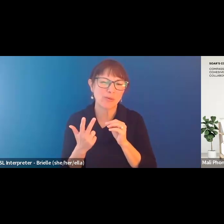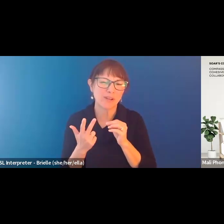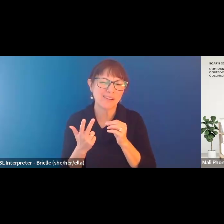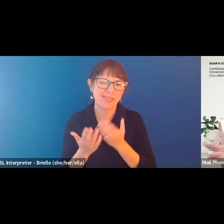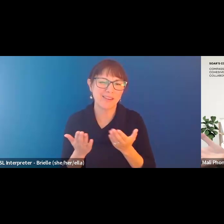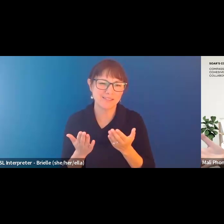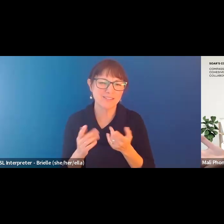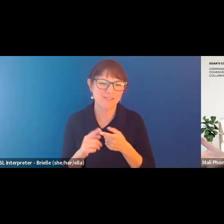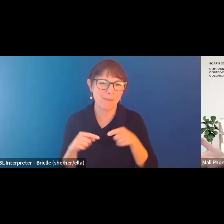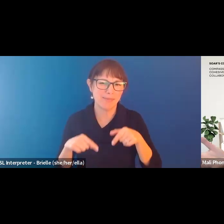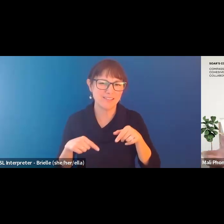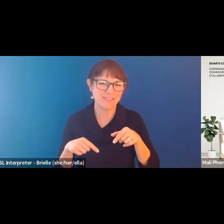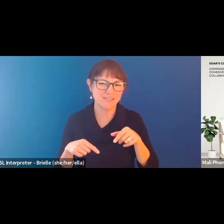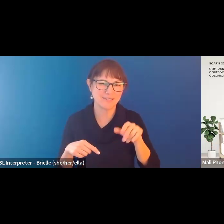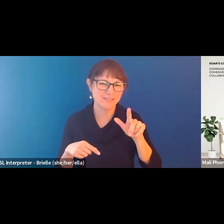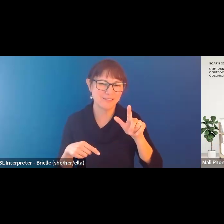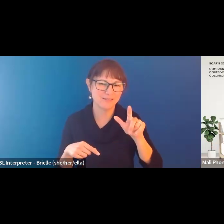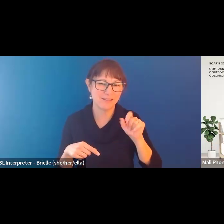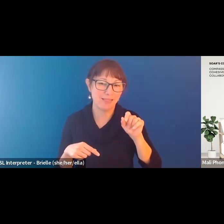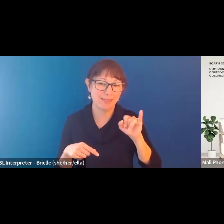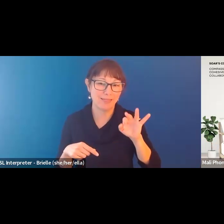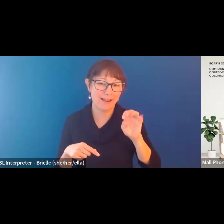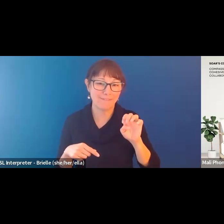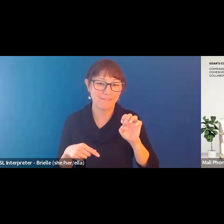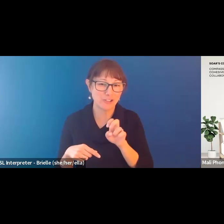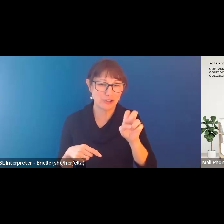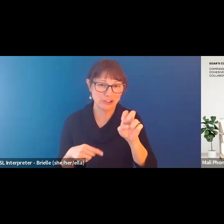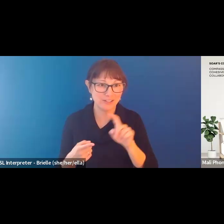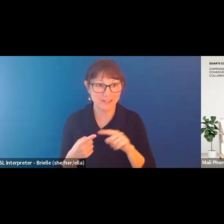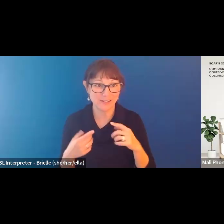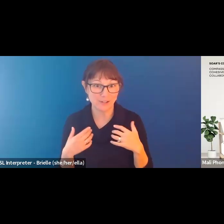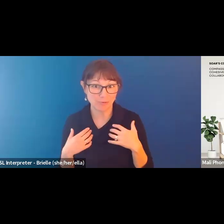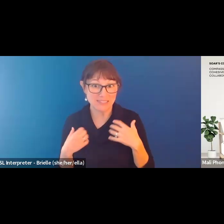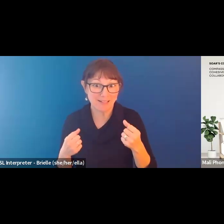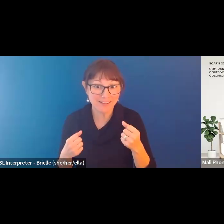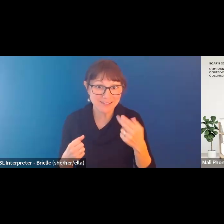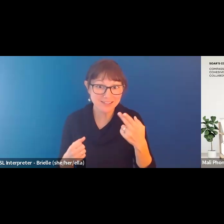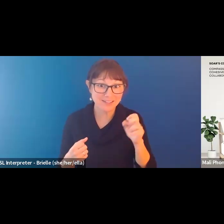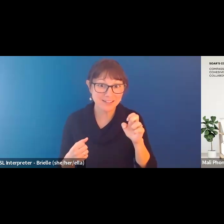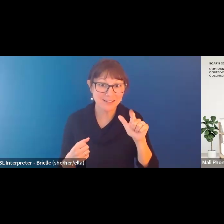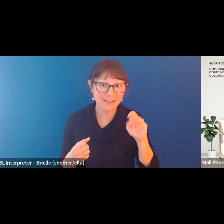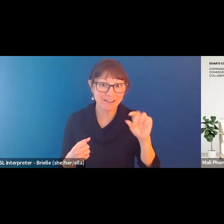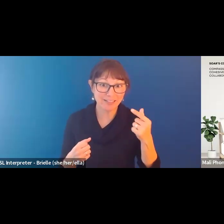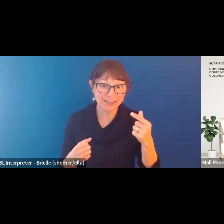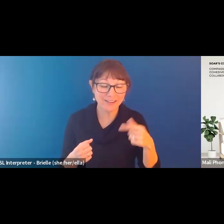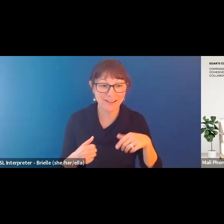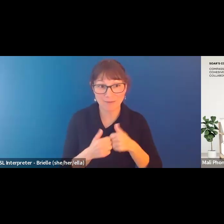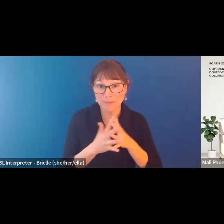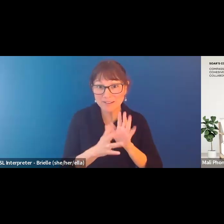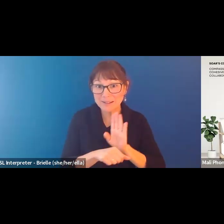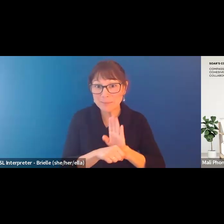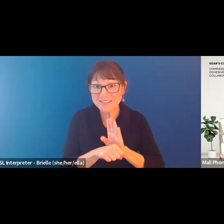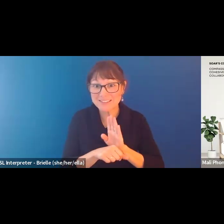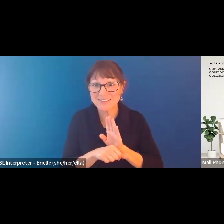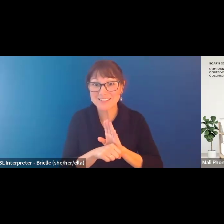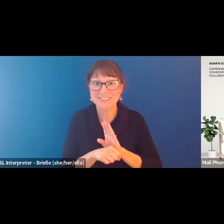from this journey called life of mine, the journey of resilience, of healing, of building a business that has become this vessel from